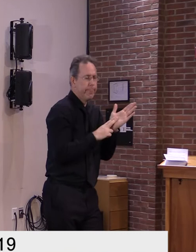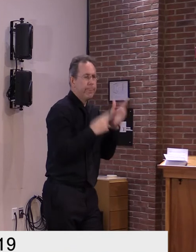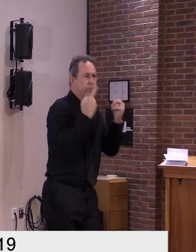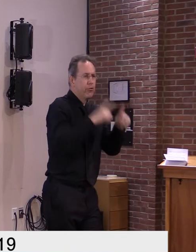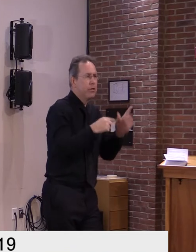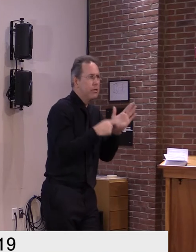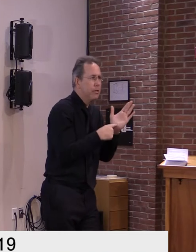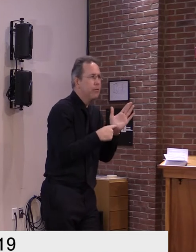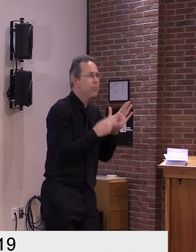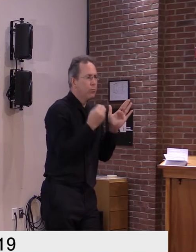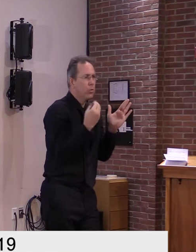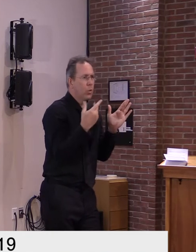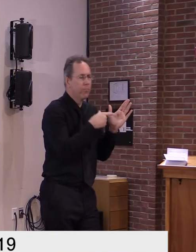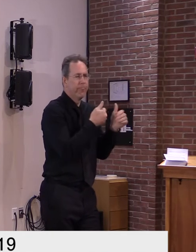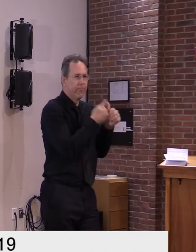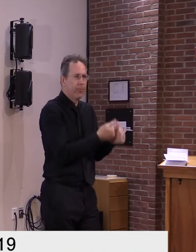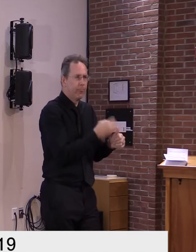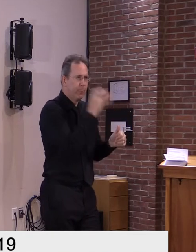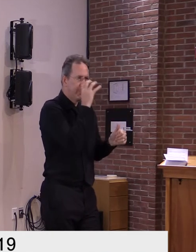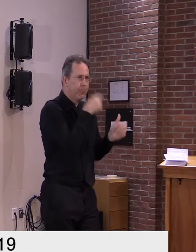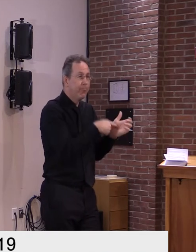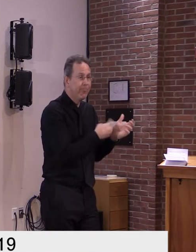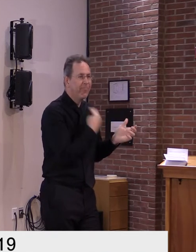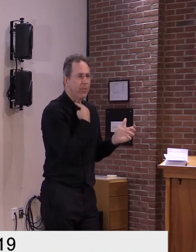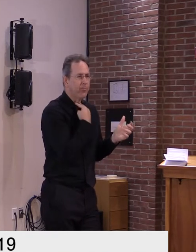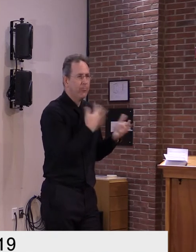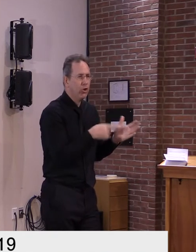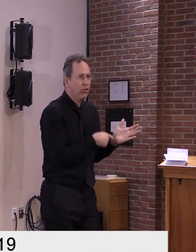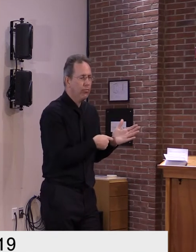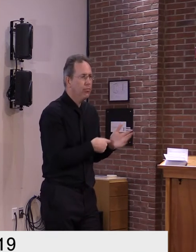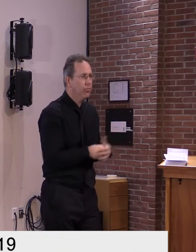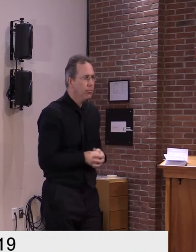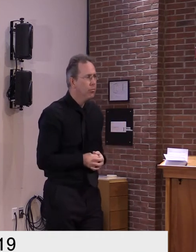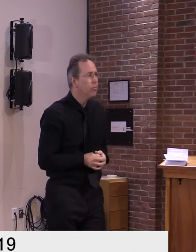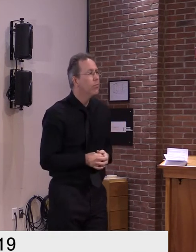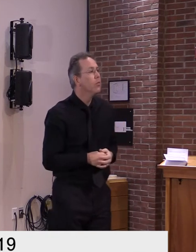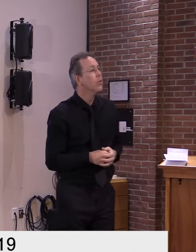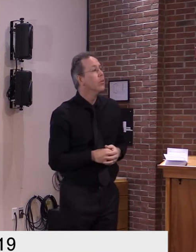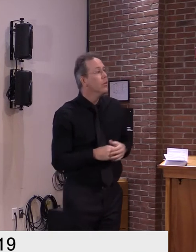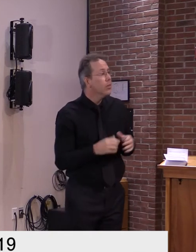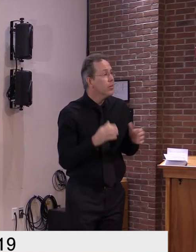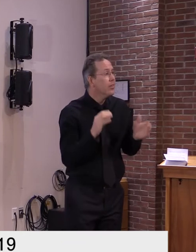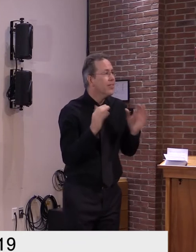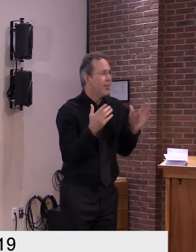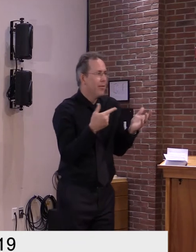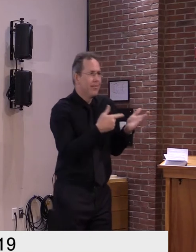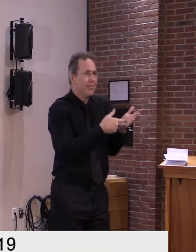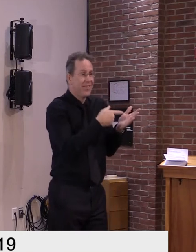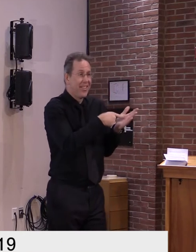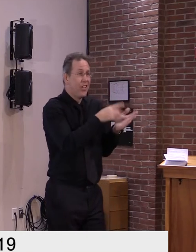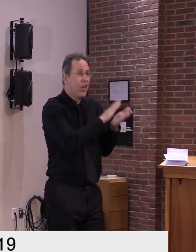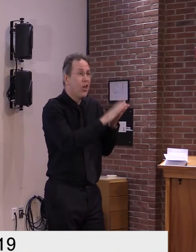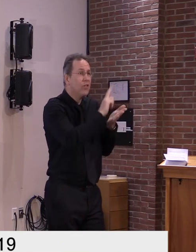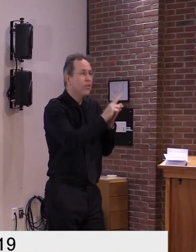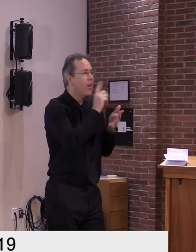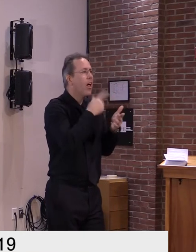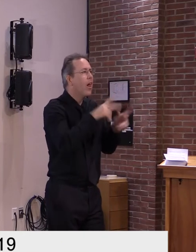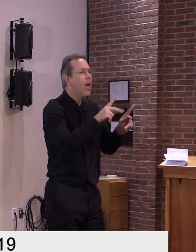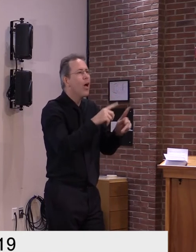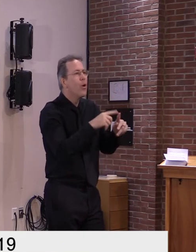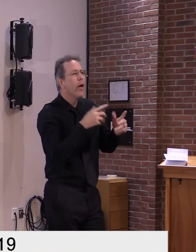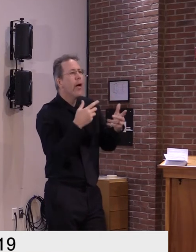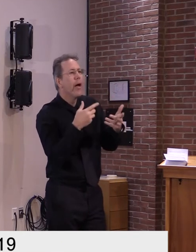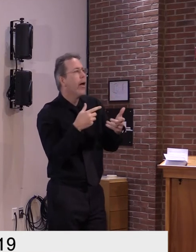not practicing as a team and whatnot, they're not supposed to be gathering socially if they're in different households. So they